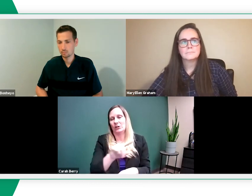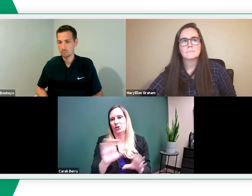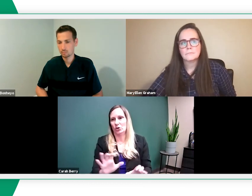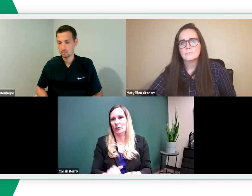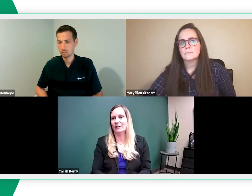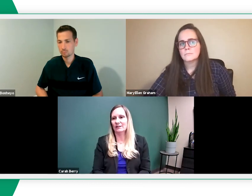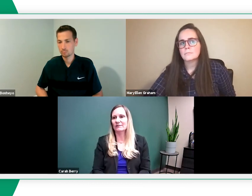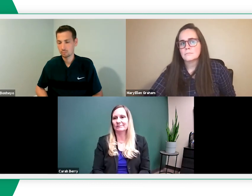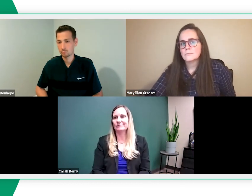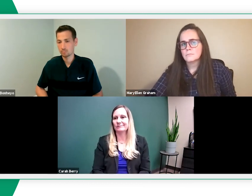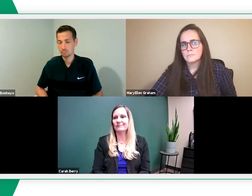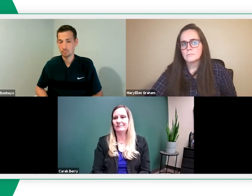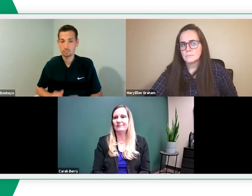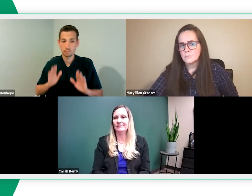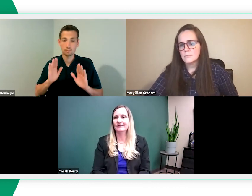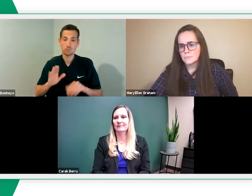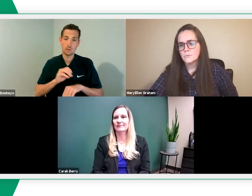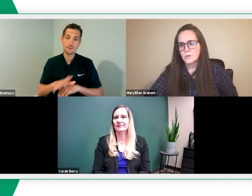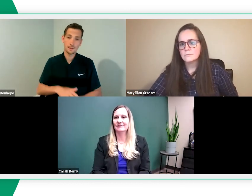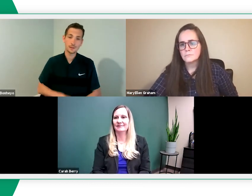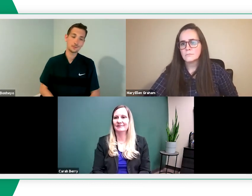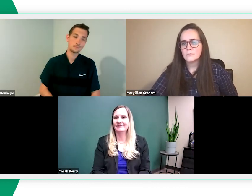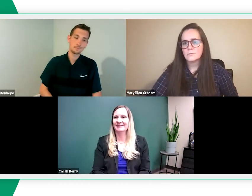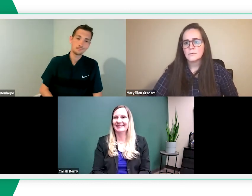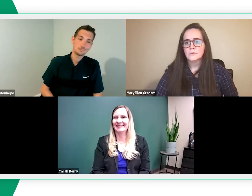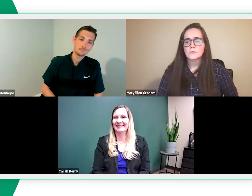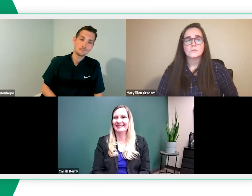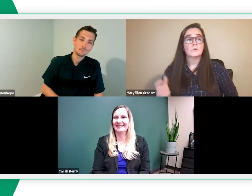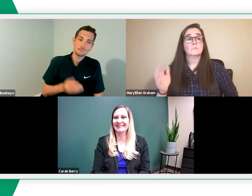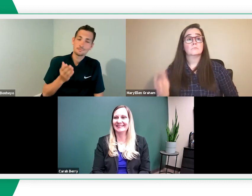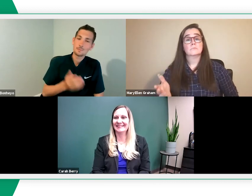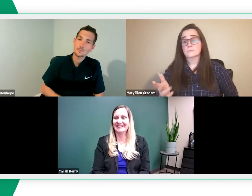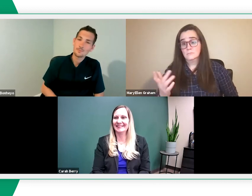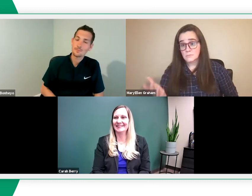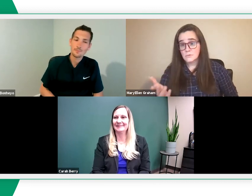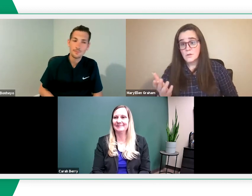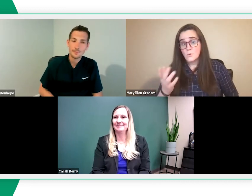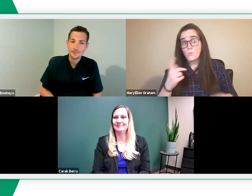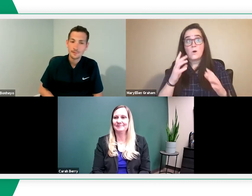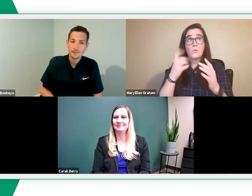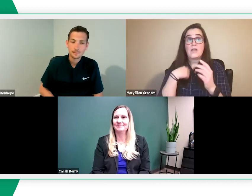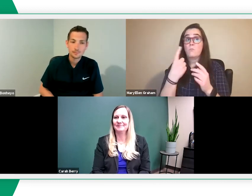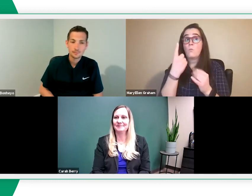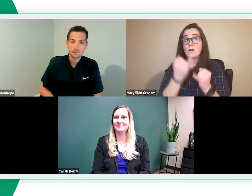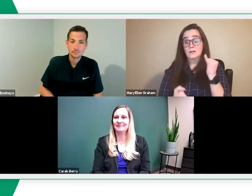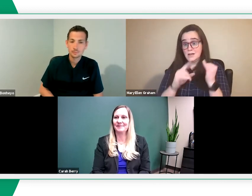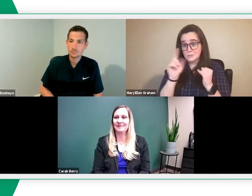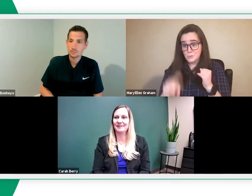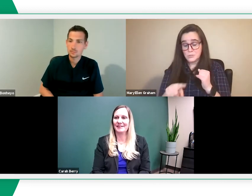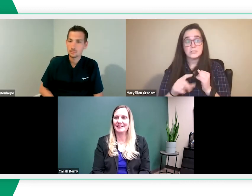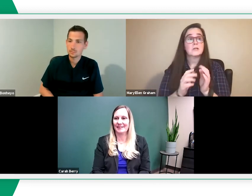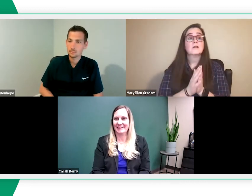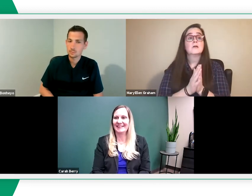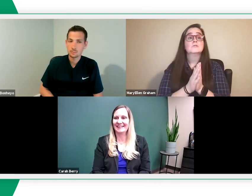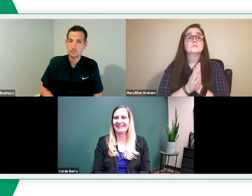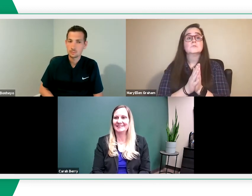that buy-in to what they're doing. That's great advice. That's great advice. All